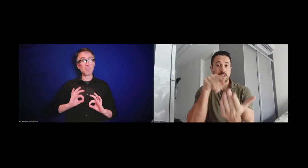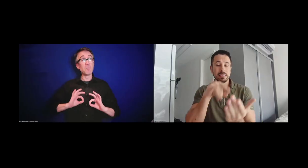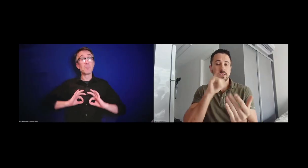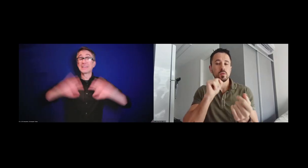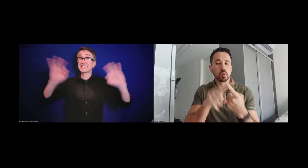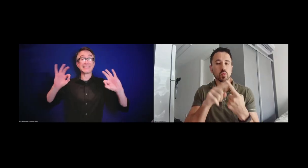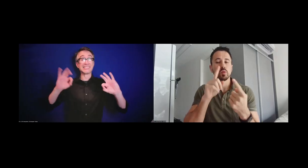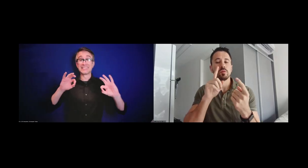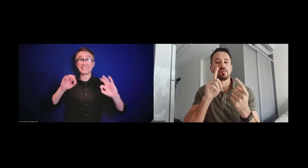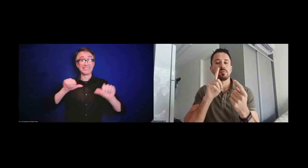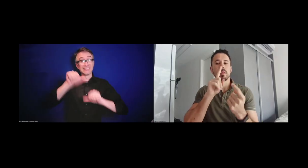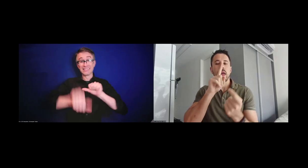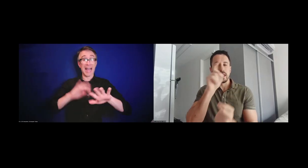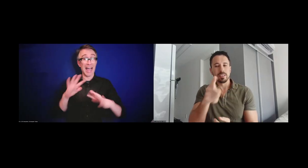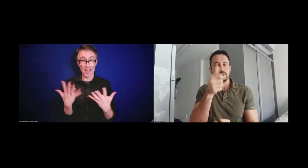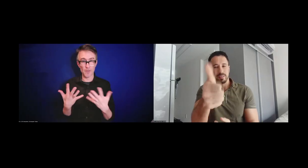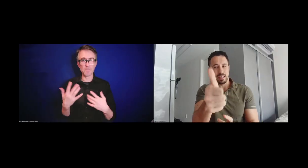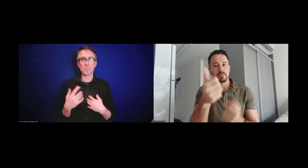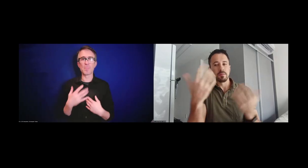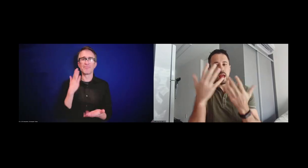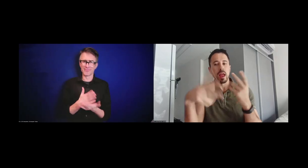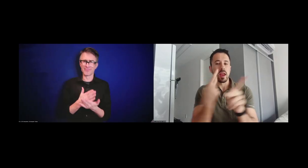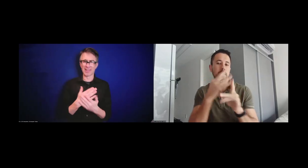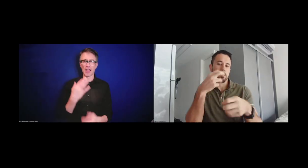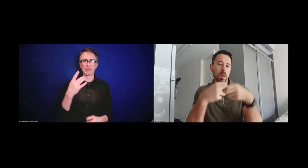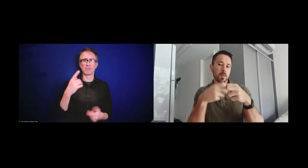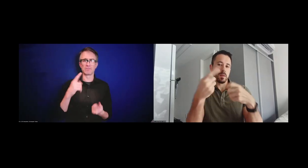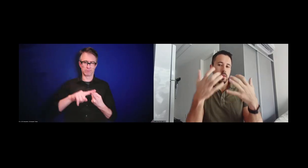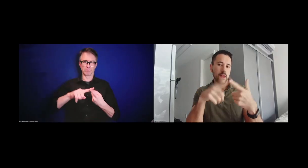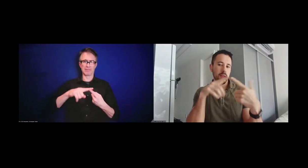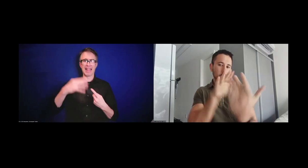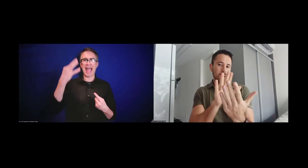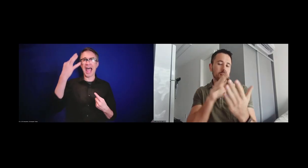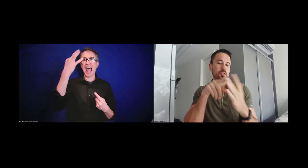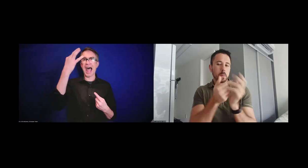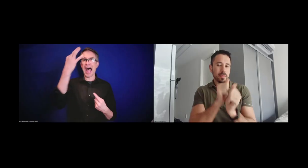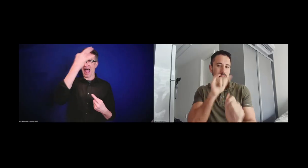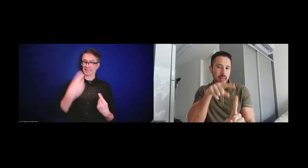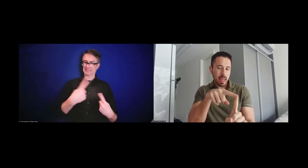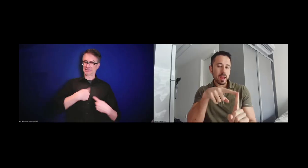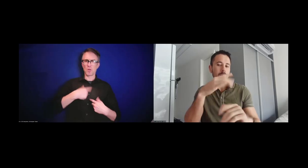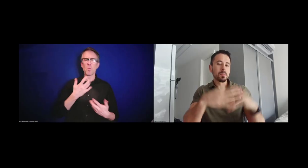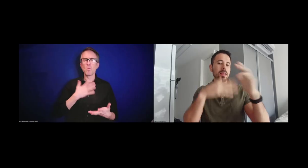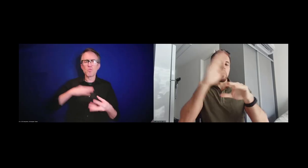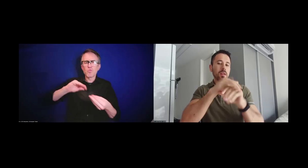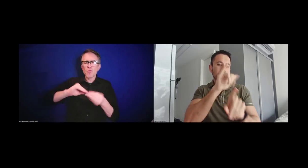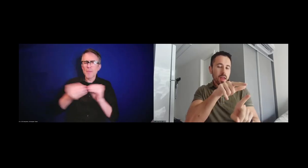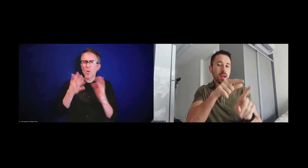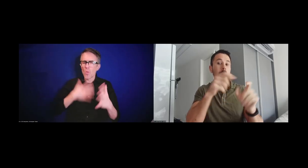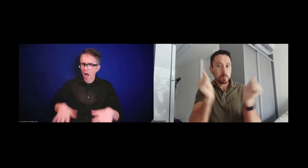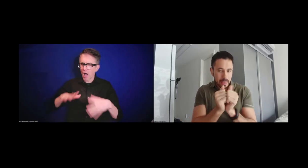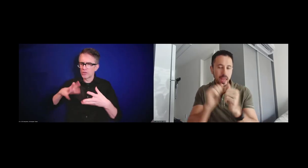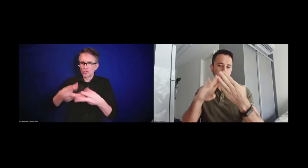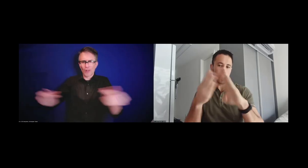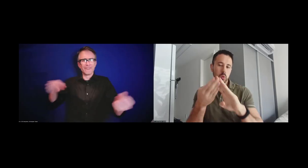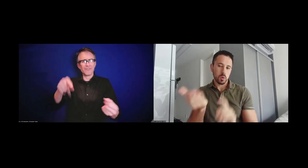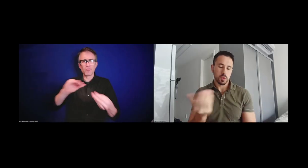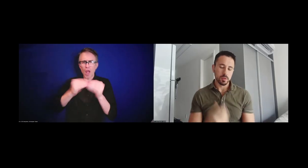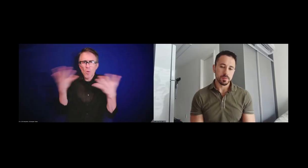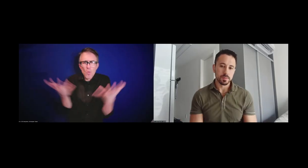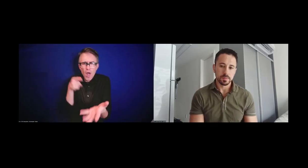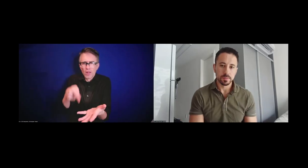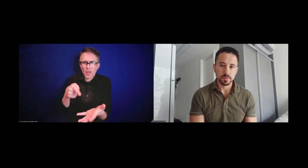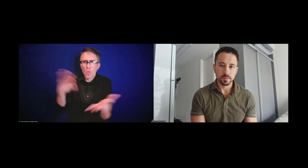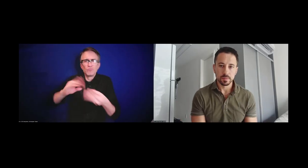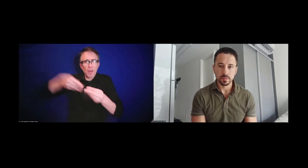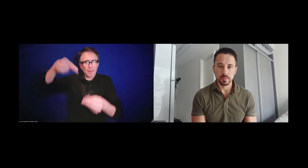I will say that the best way to address this is to ask yourself what problem or what question you want